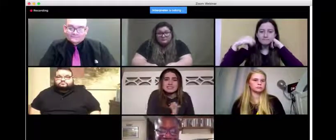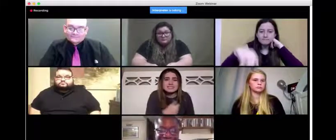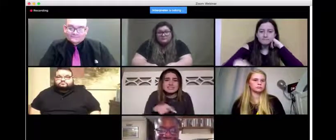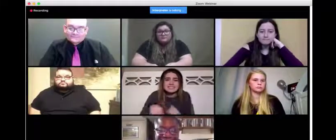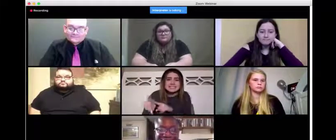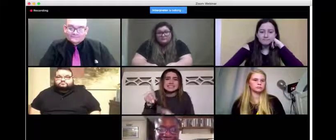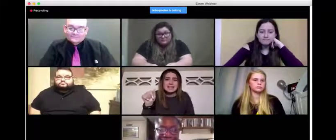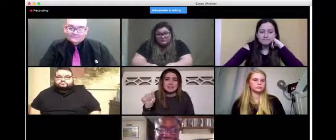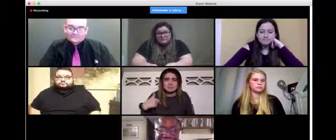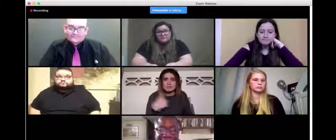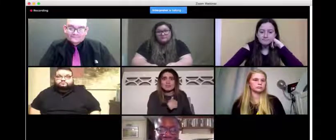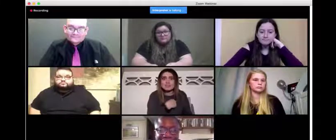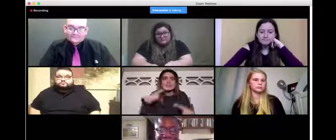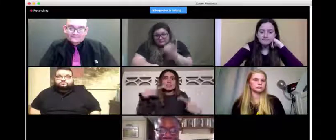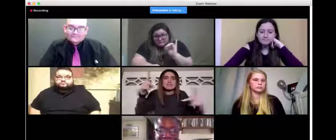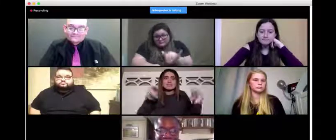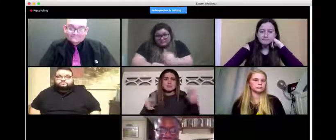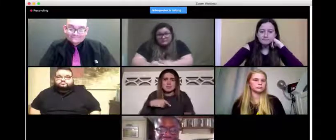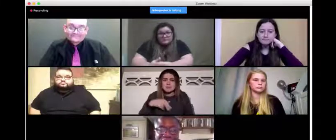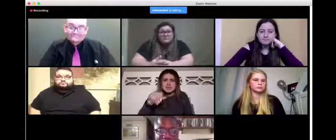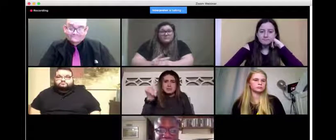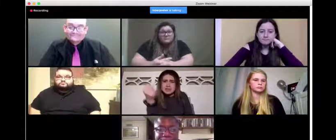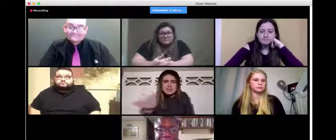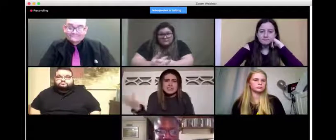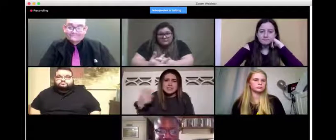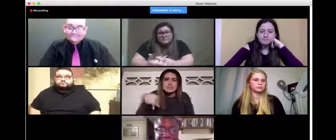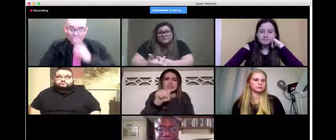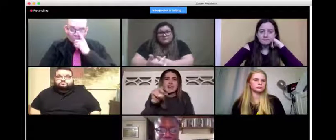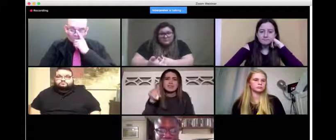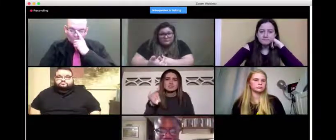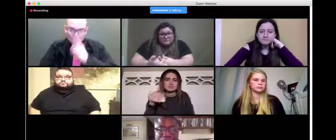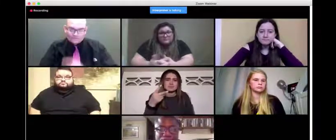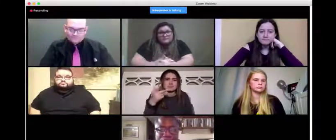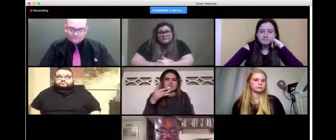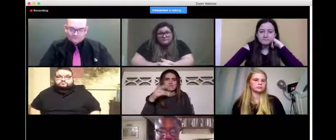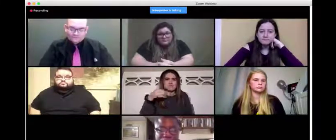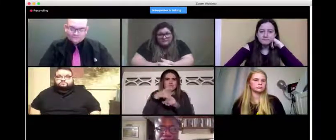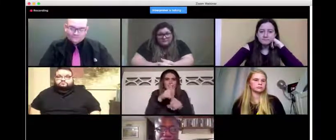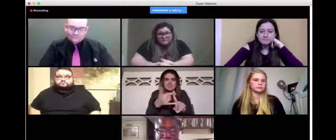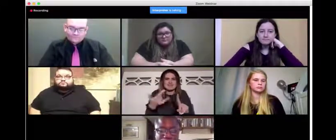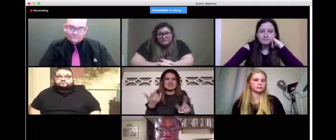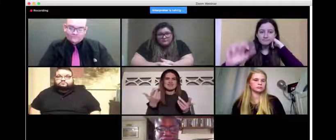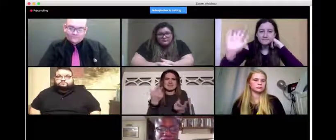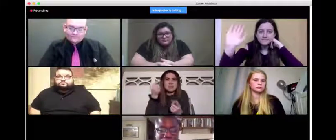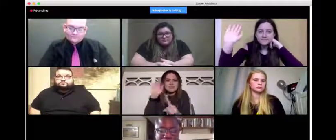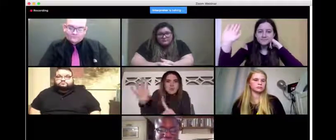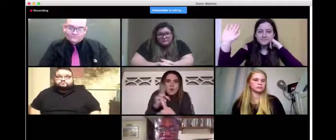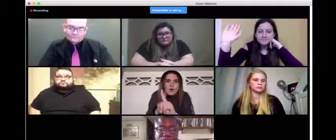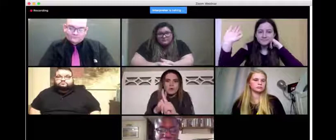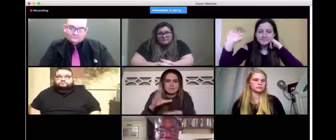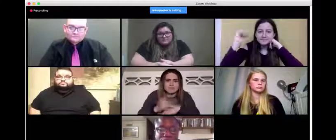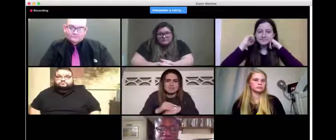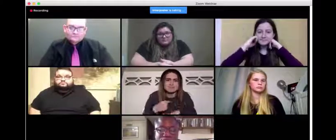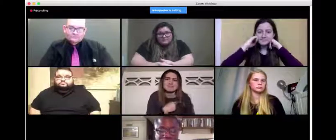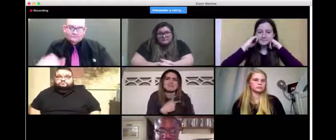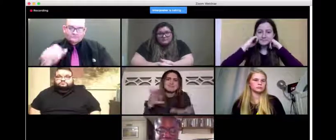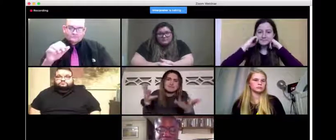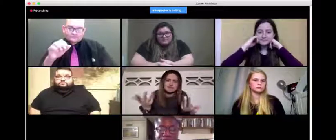do. So bully yourself. Like, you think you're going to put me down? No, That's just I'm tough, my personal self. Erin.